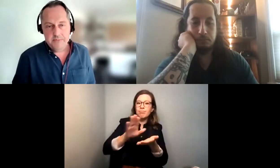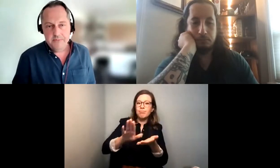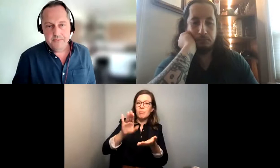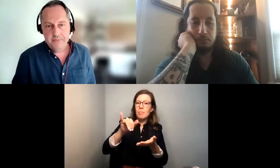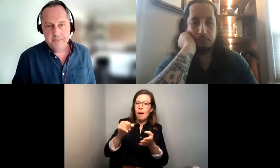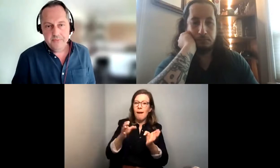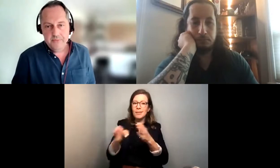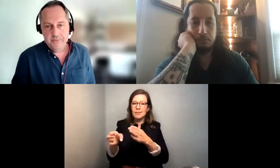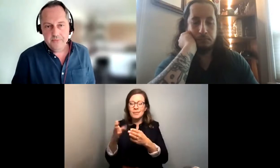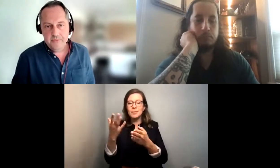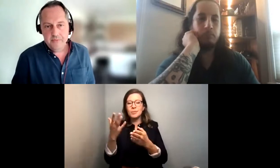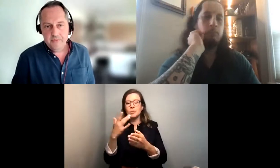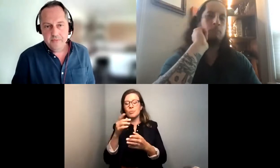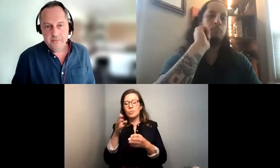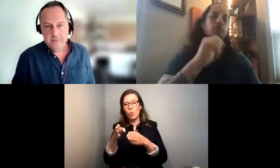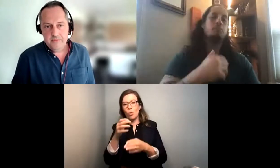females.